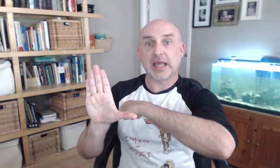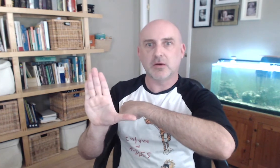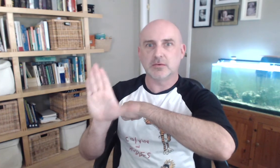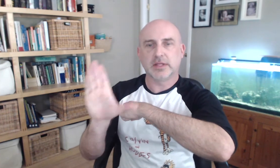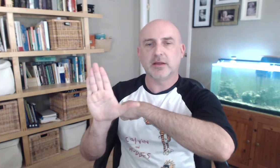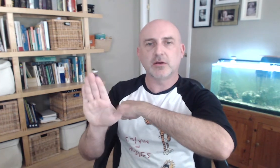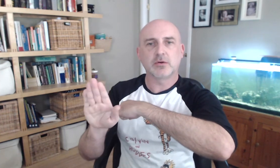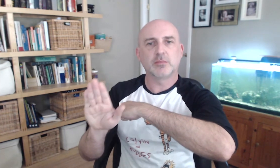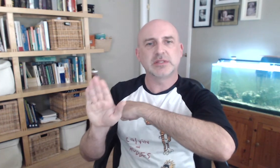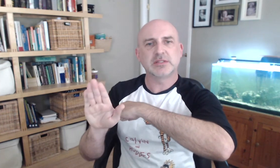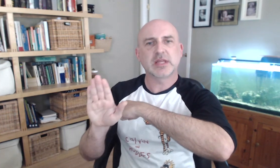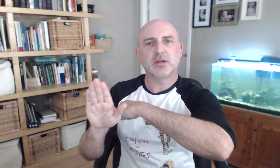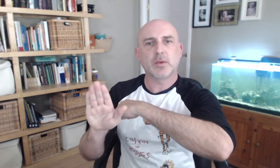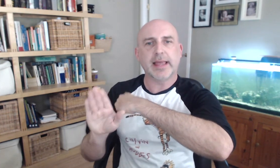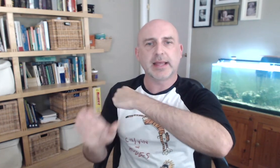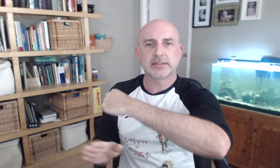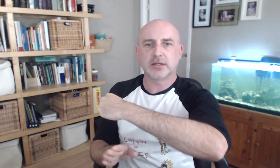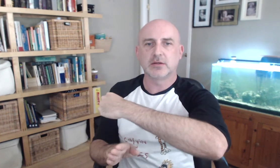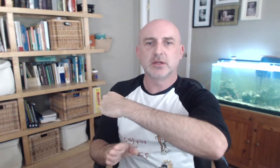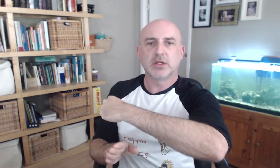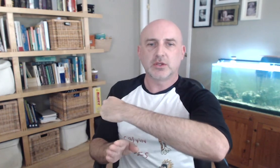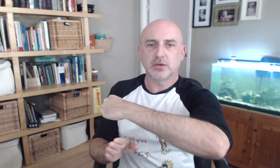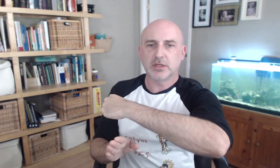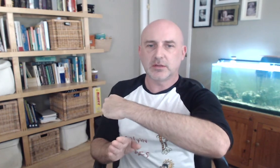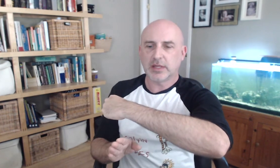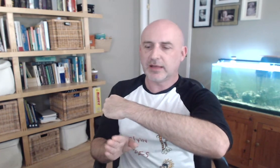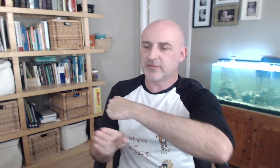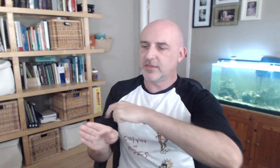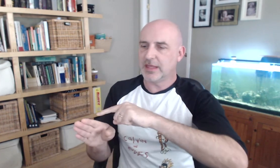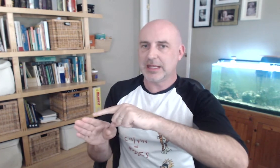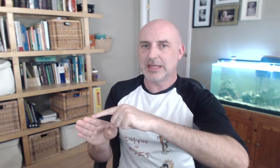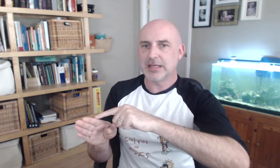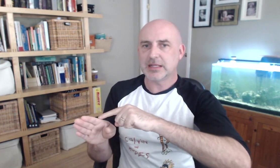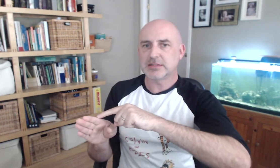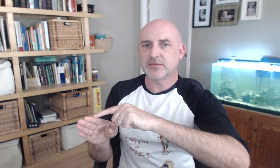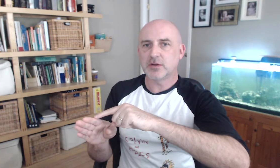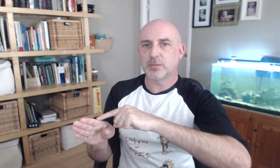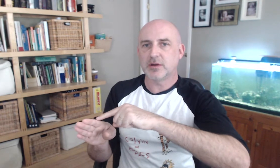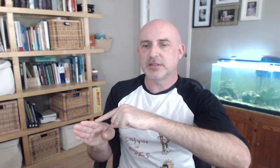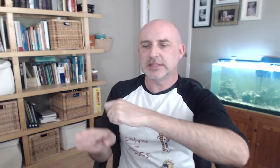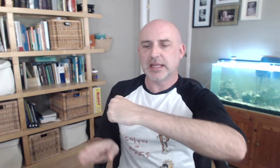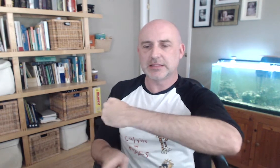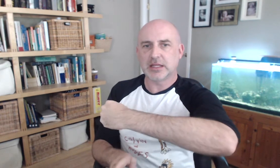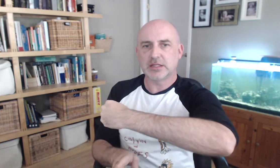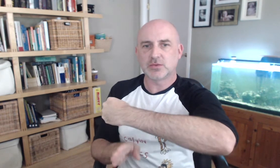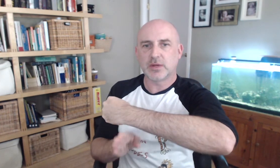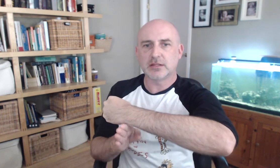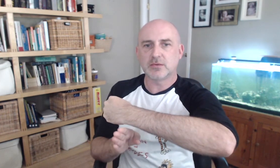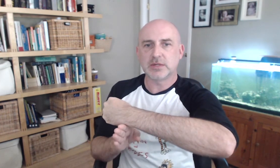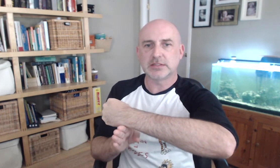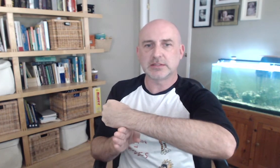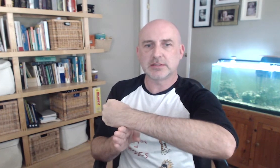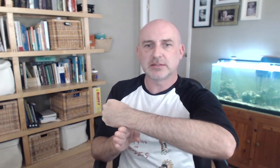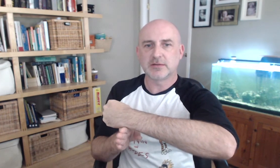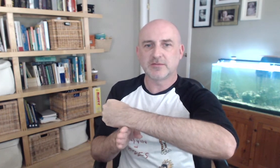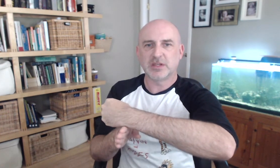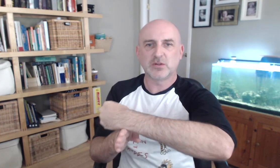out like hardcore, but just kind of relax there. You're going to have the index finger part of this hand touch right at the wrist, fingers